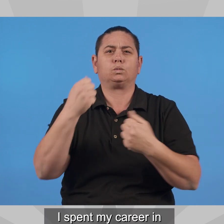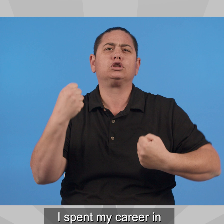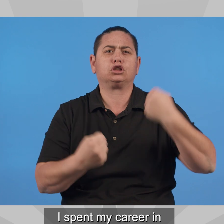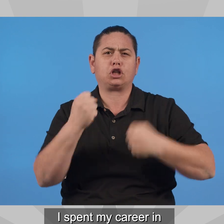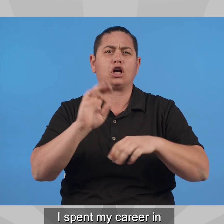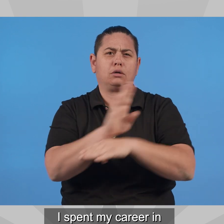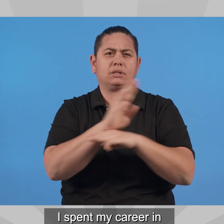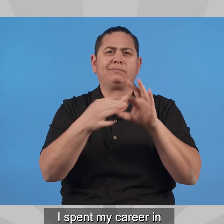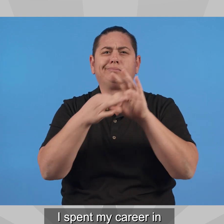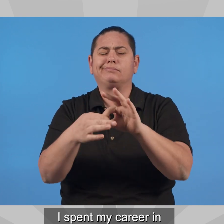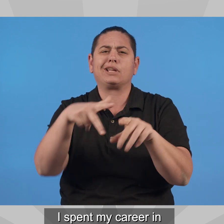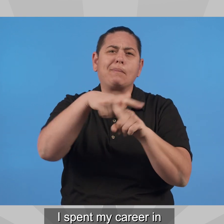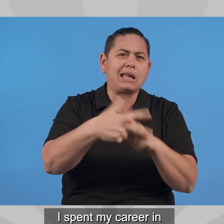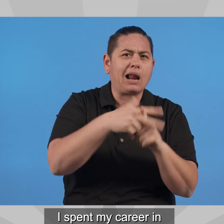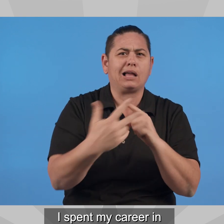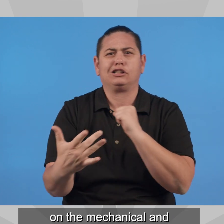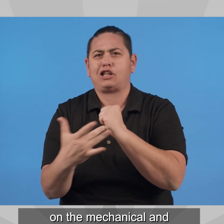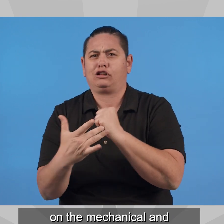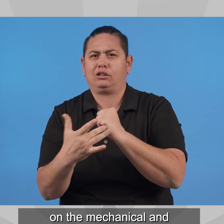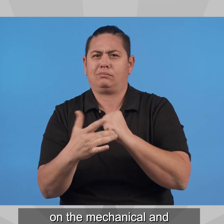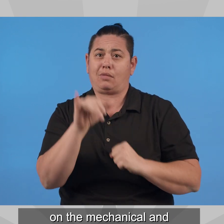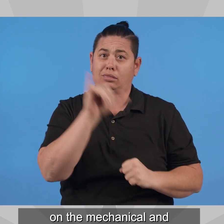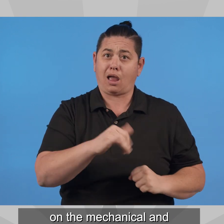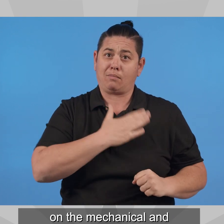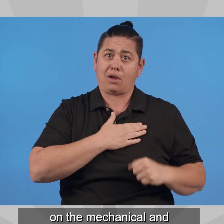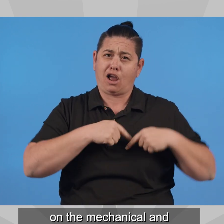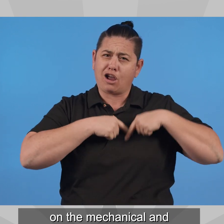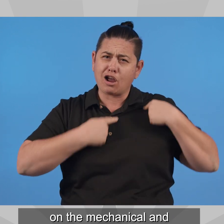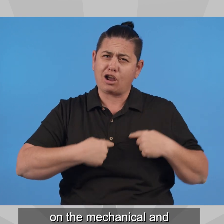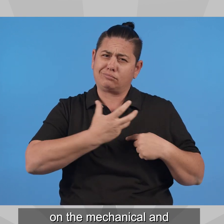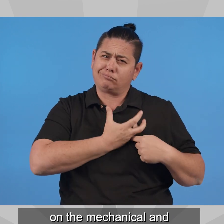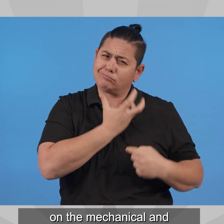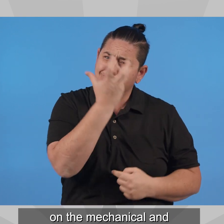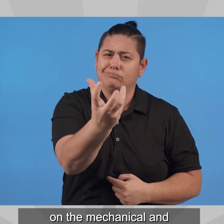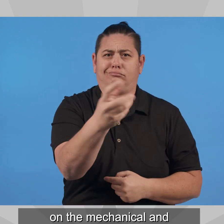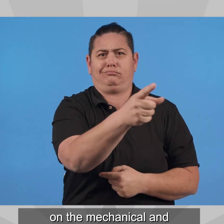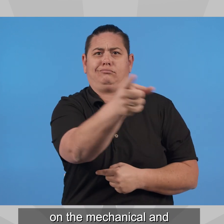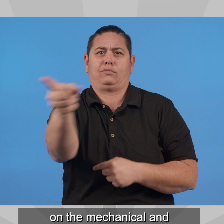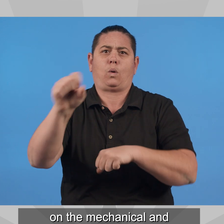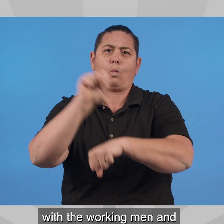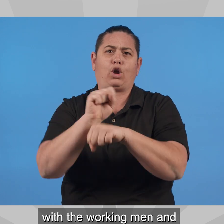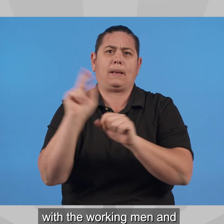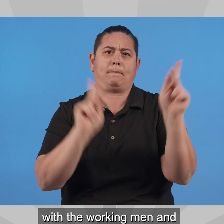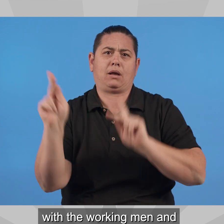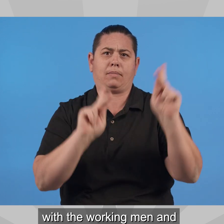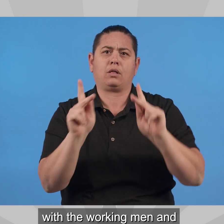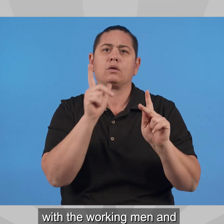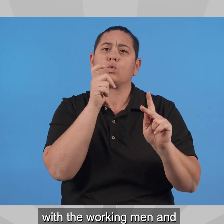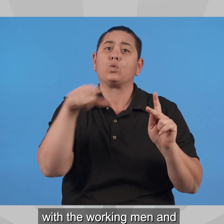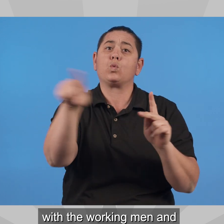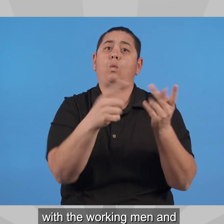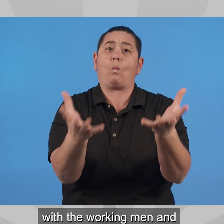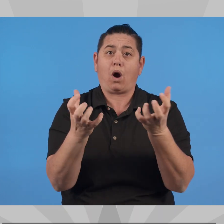I spent my career in the automotive industry on the mechanical and technological side, so my heart is with the working men and